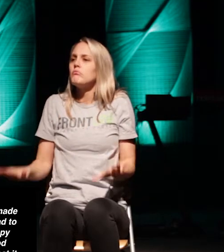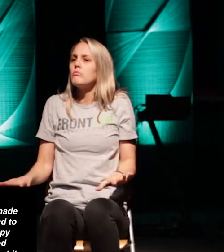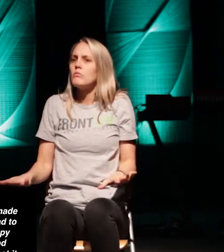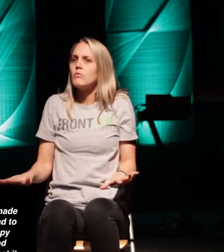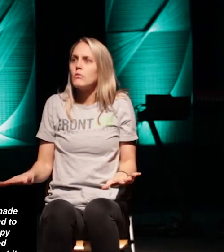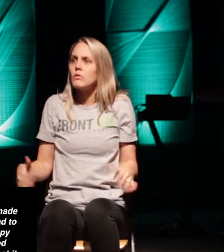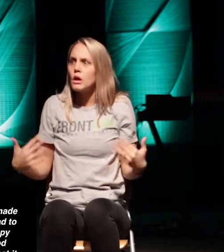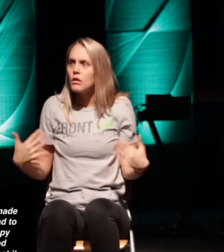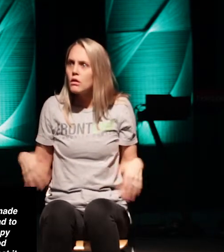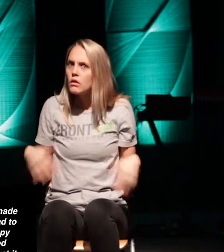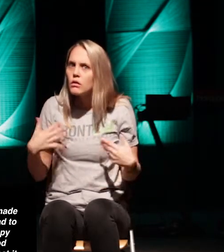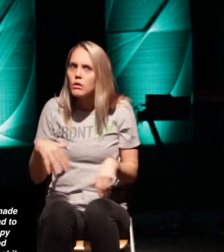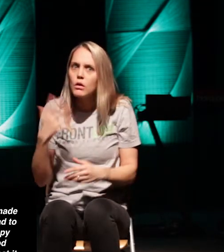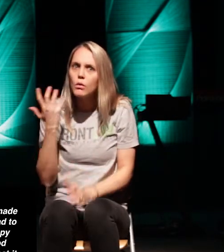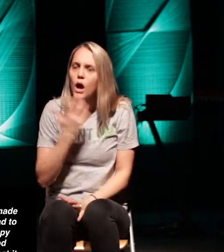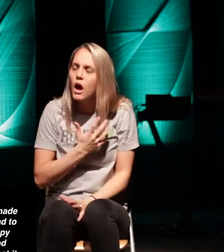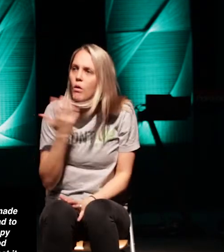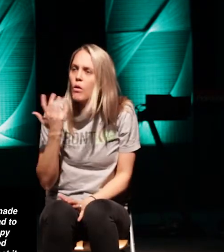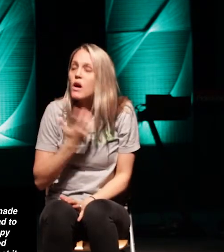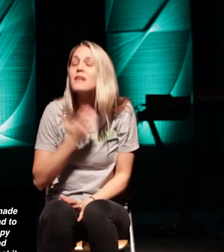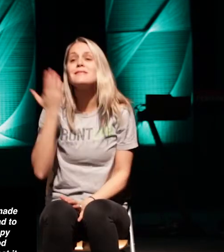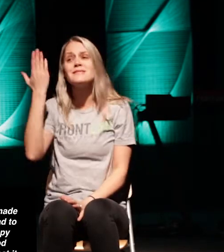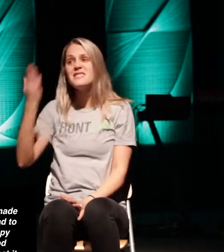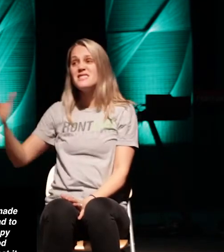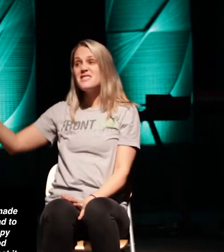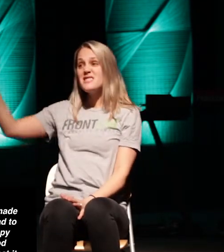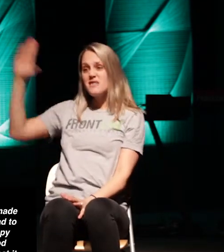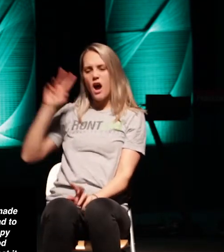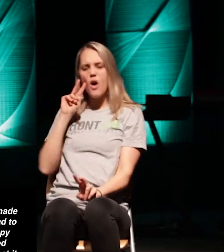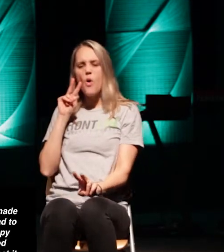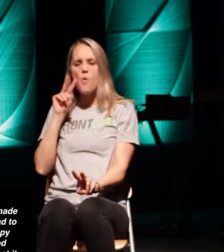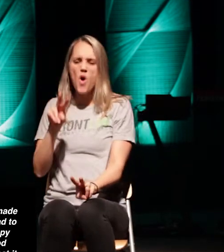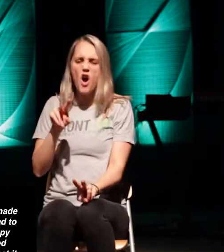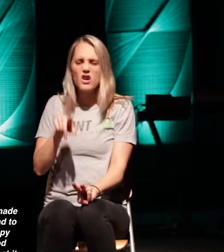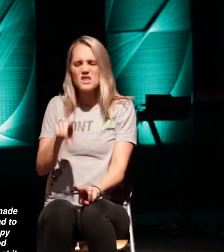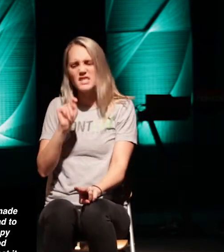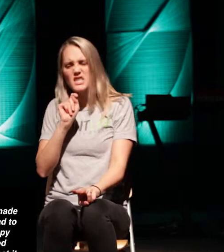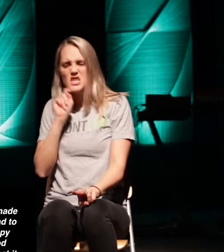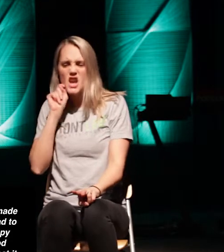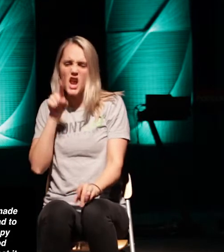Wow. That God sees his teenage child throwing a tantrum,